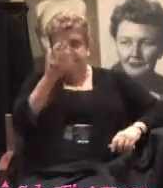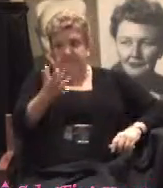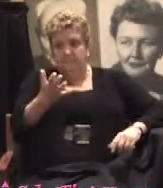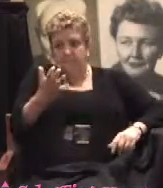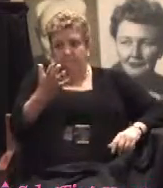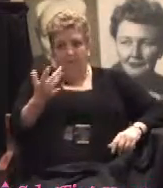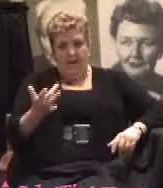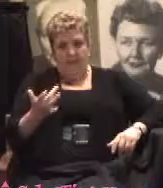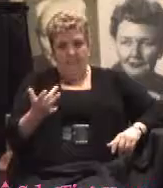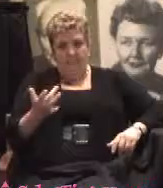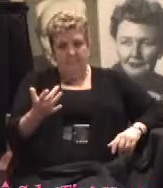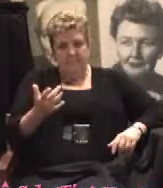for anything.